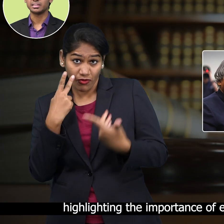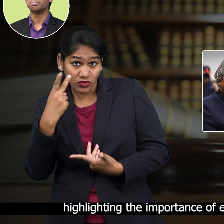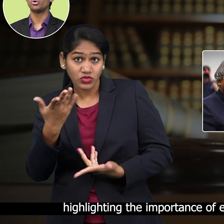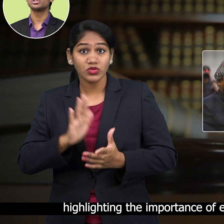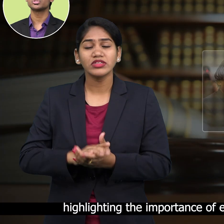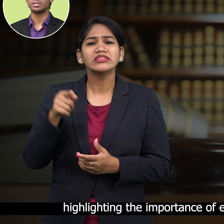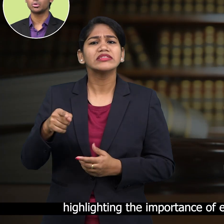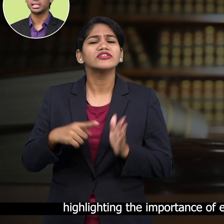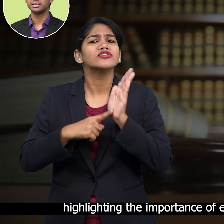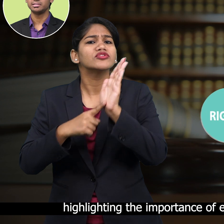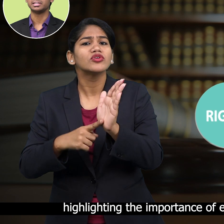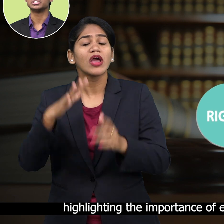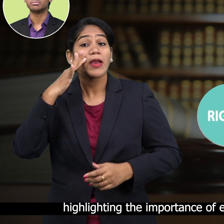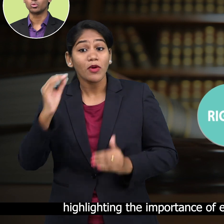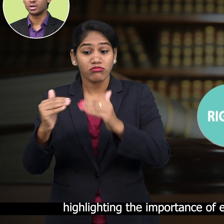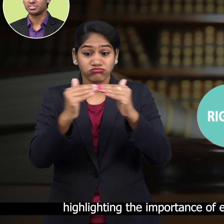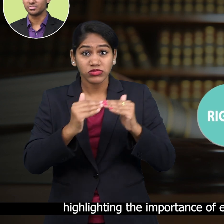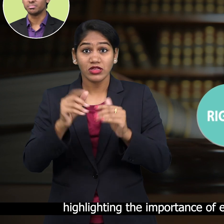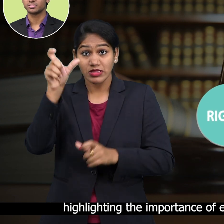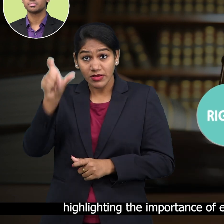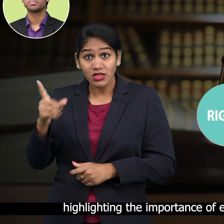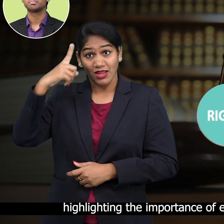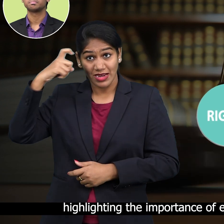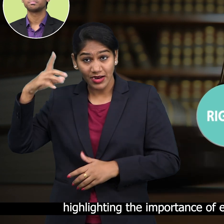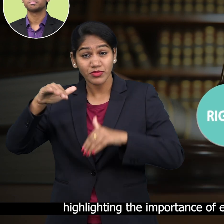highlighting the importance of equality in achieving one's